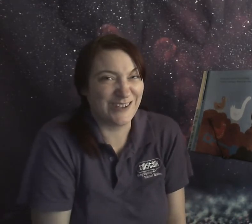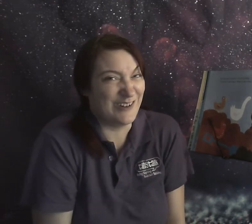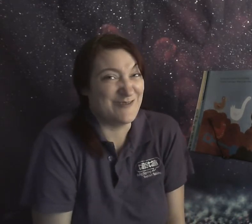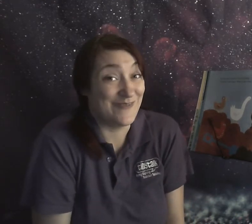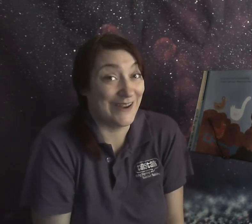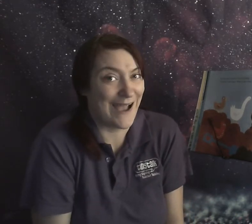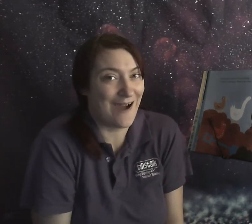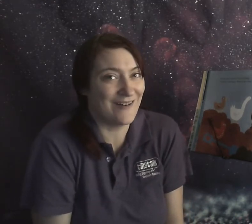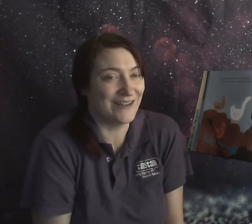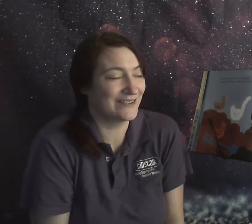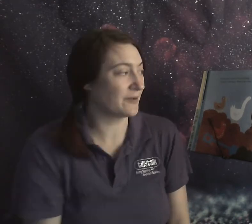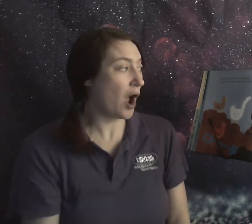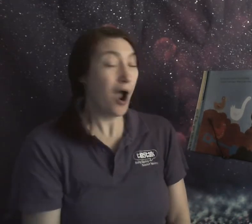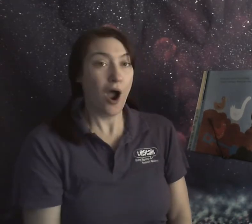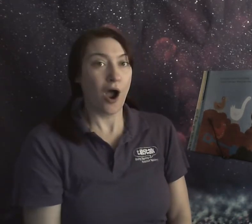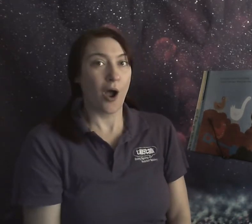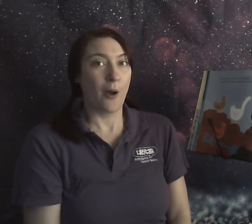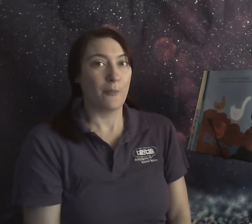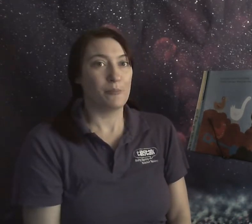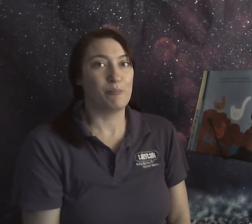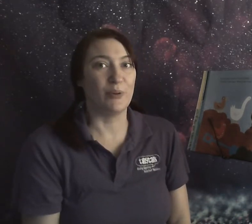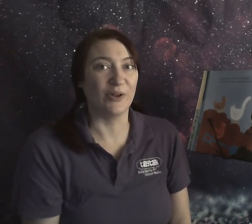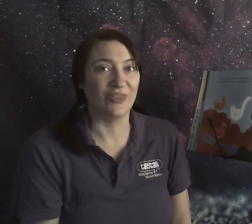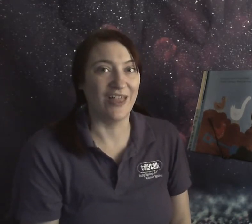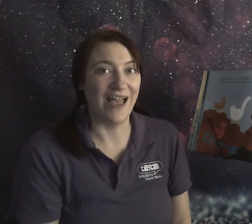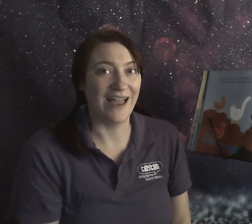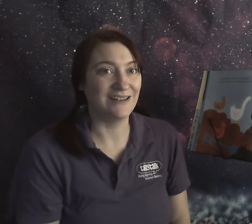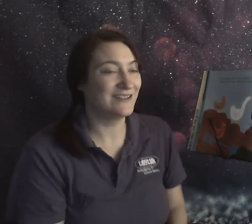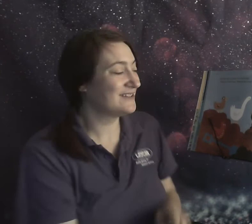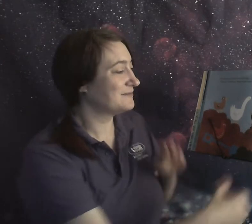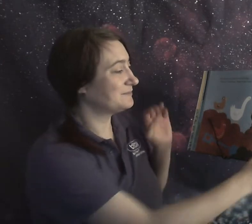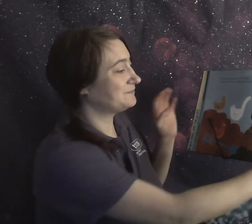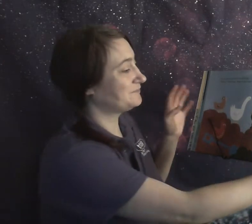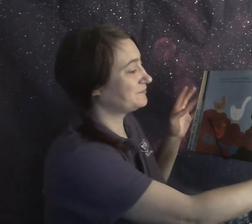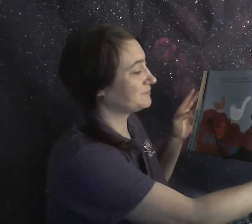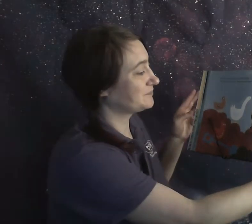be ours." But then...